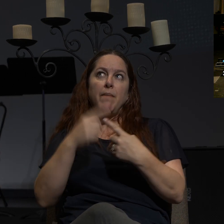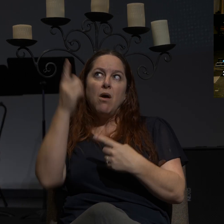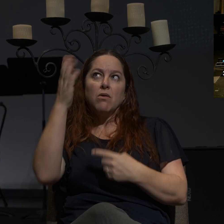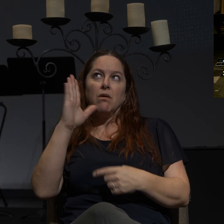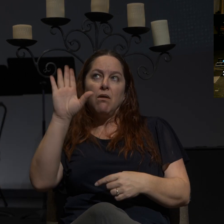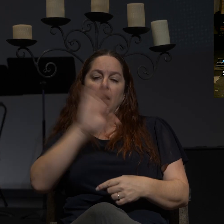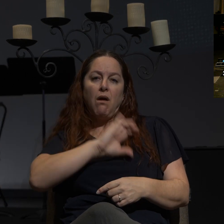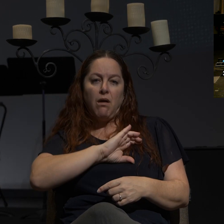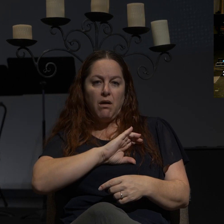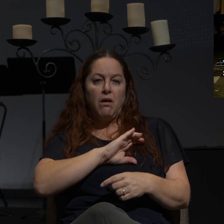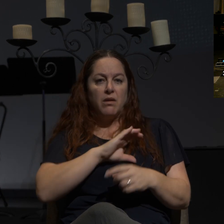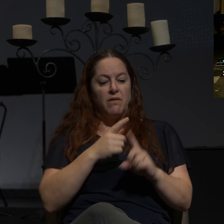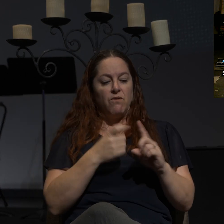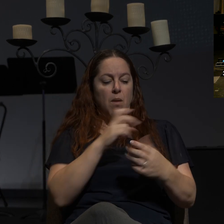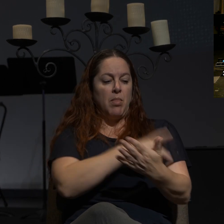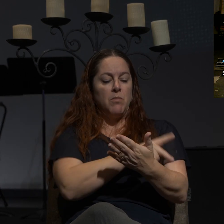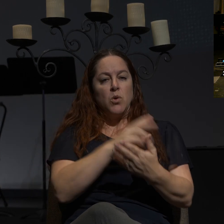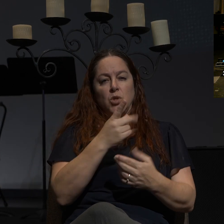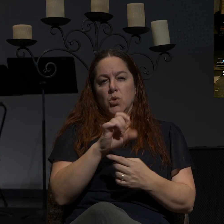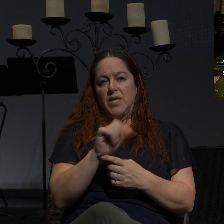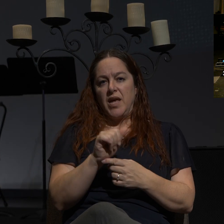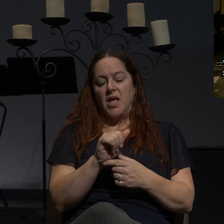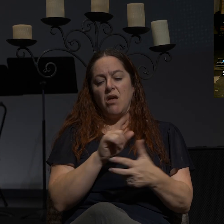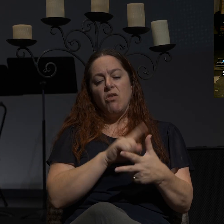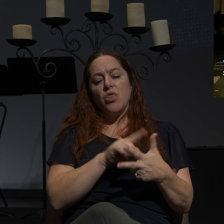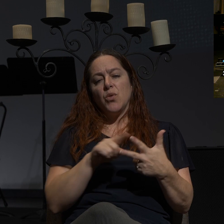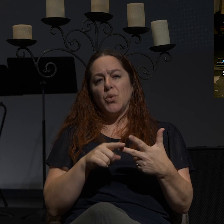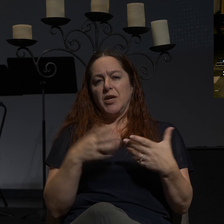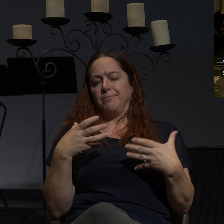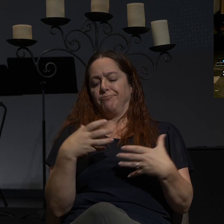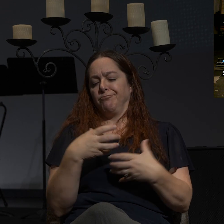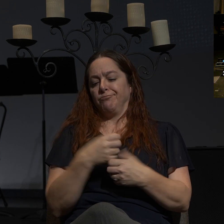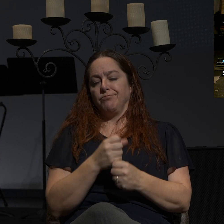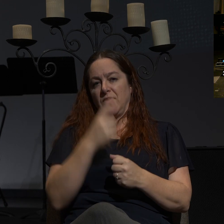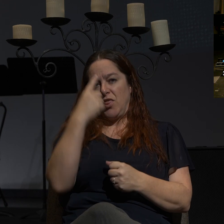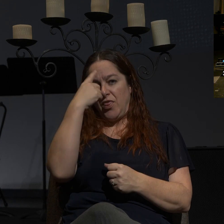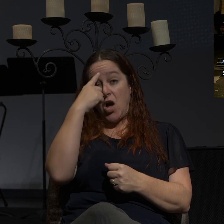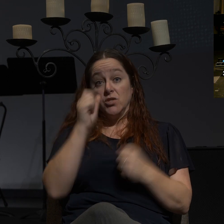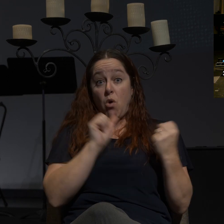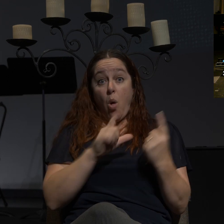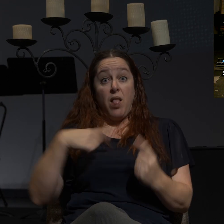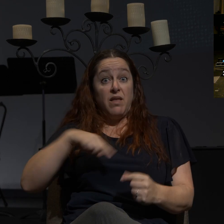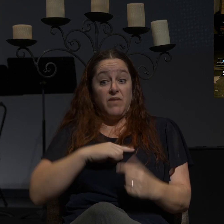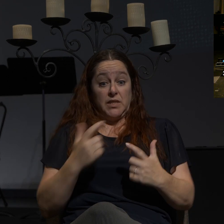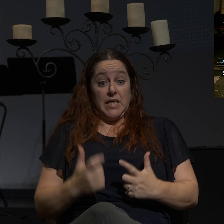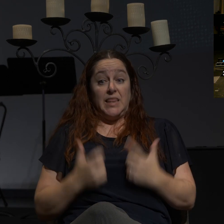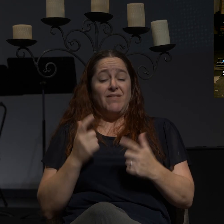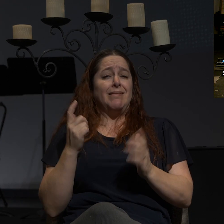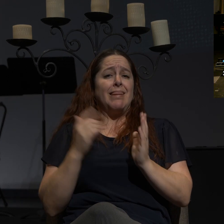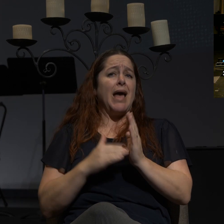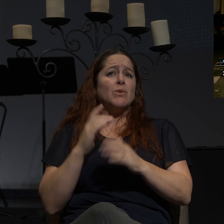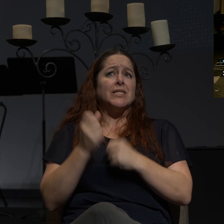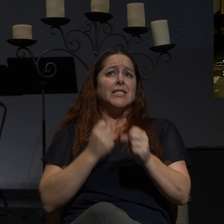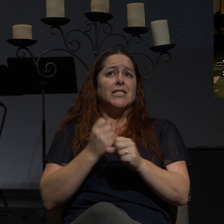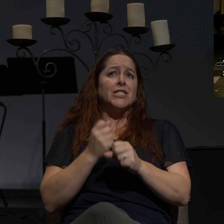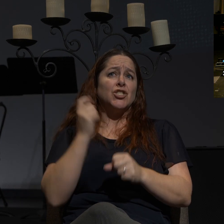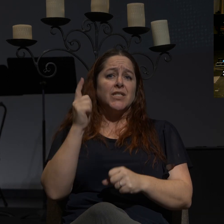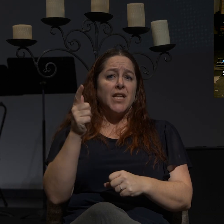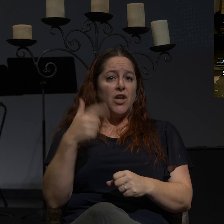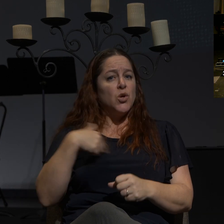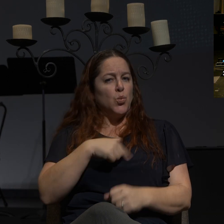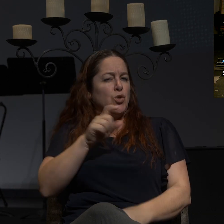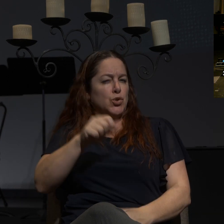Hosea. And so just some concluding thoughts, just three things that all of us, living now thousands of years later, we should